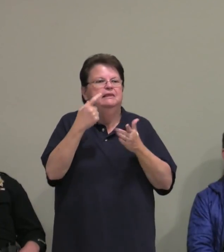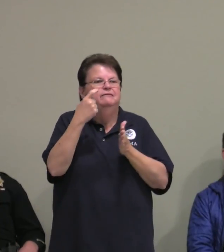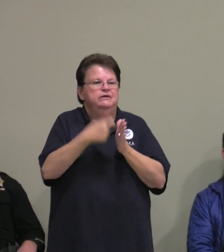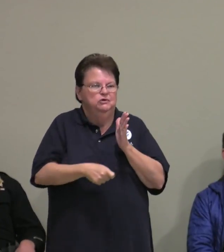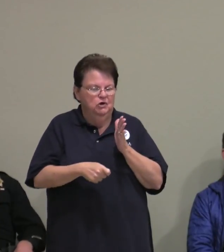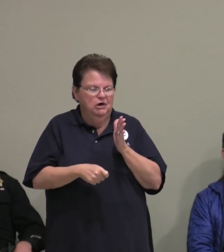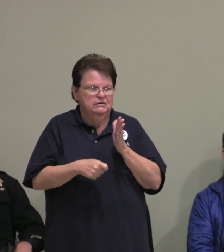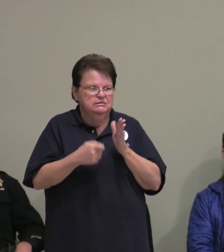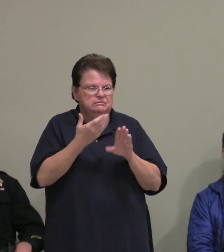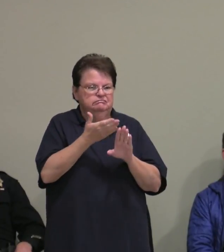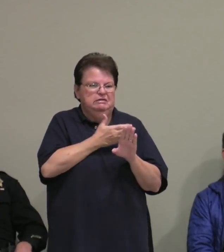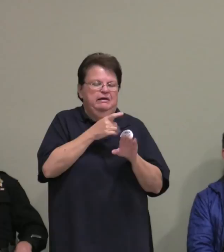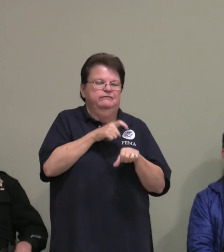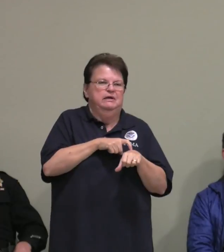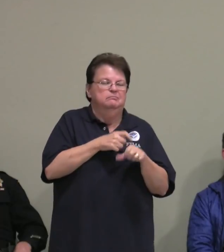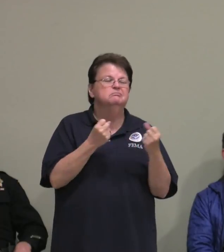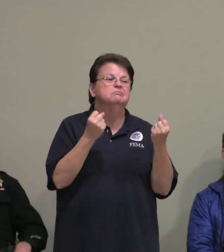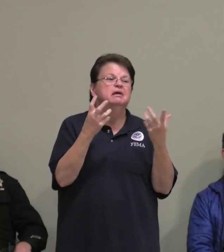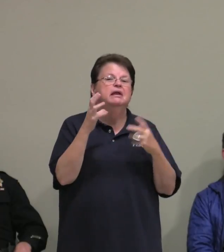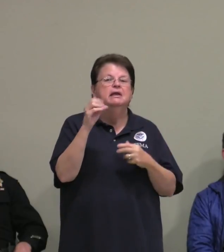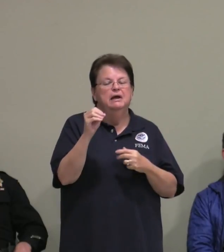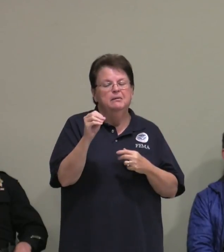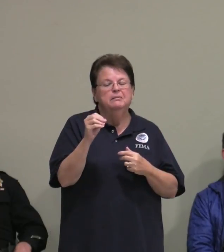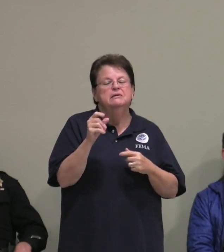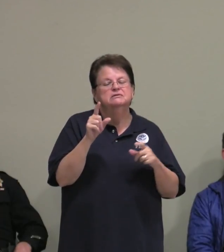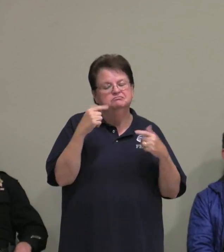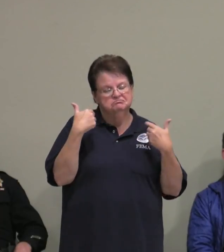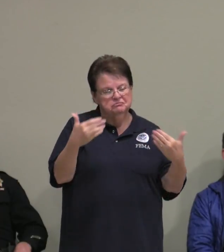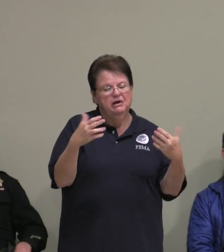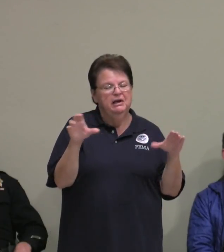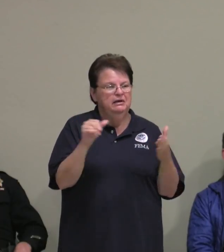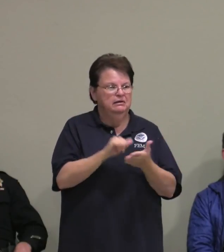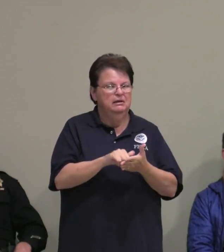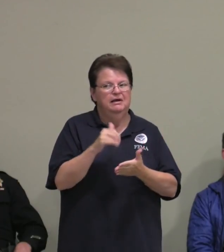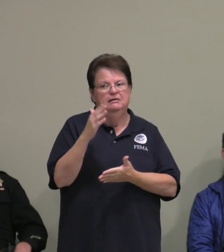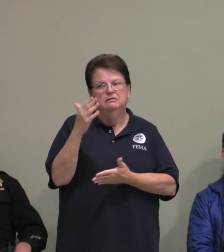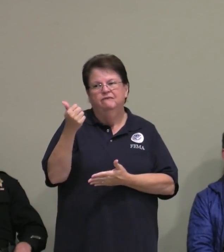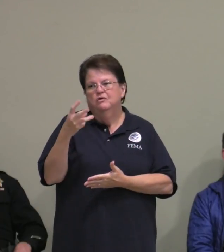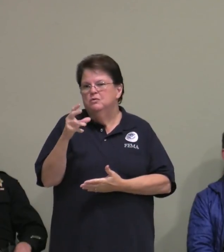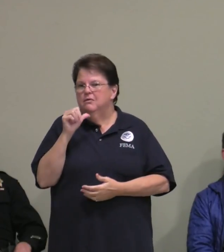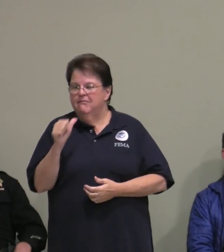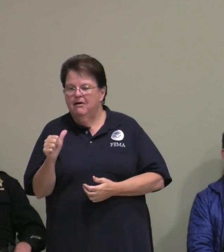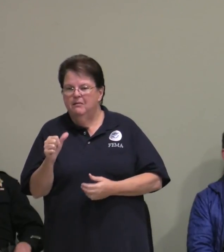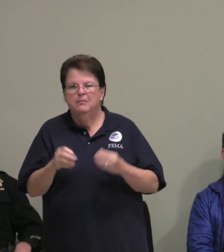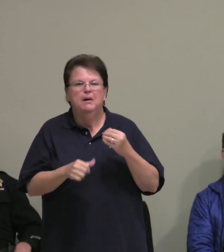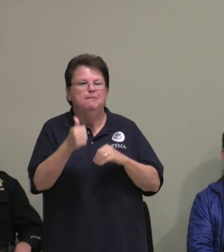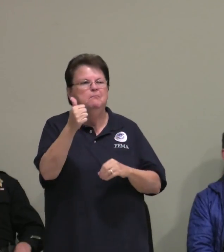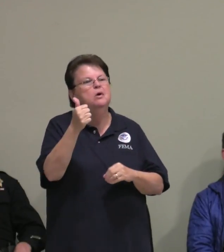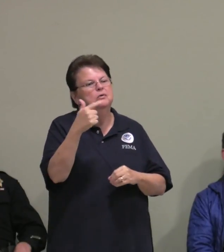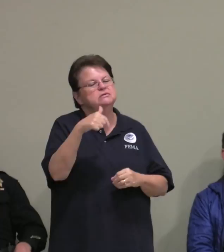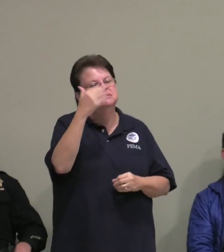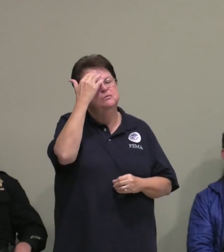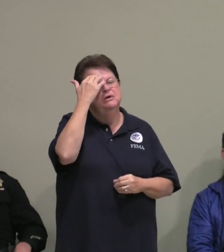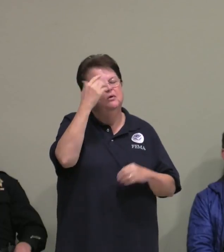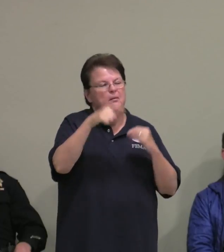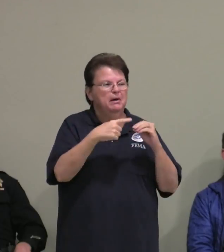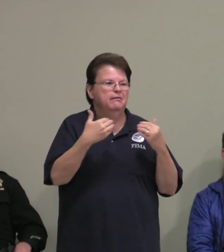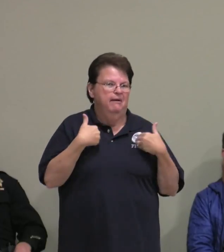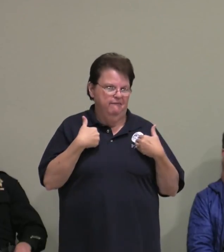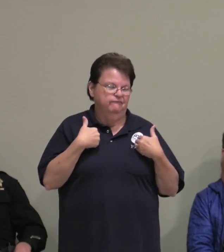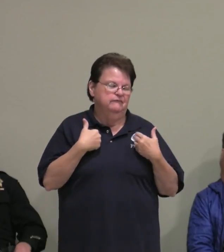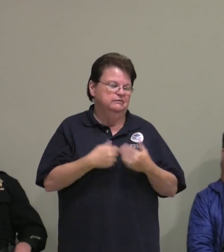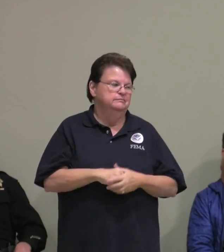front. Many companies are doing that. A few of them aren't, but almost all of them that we're aware of have done that.